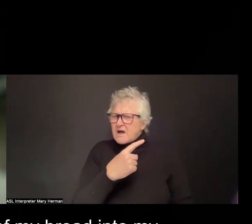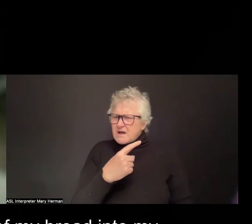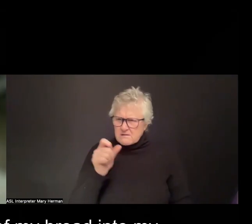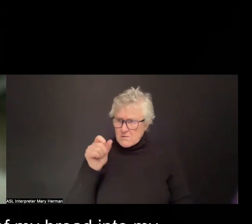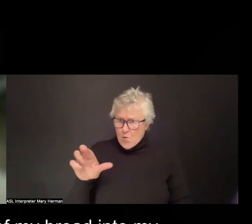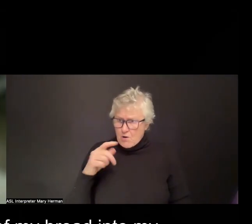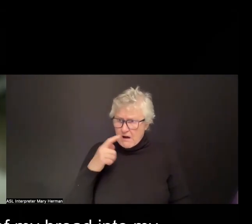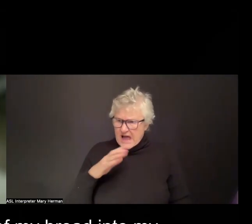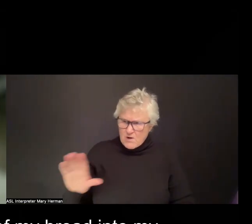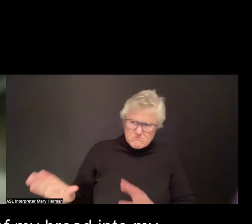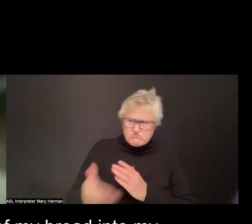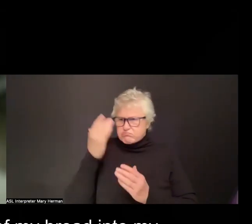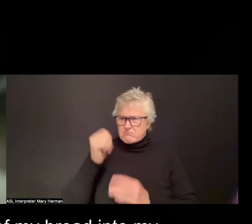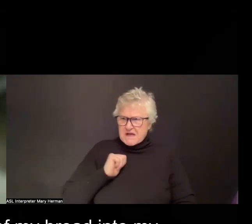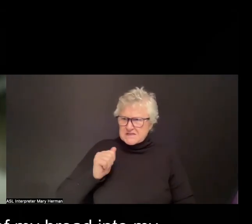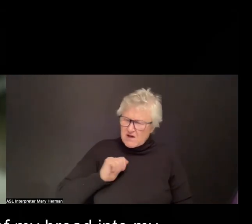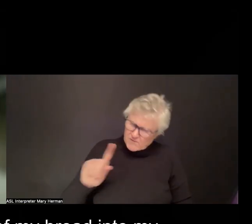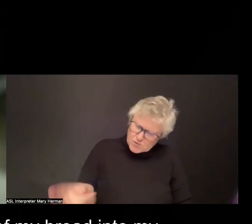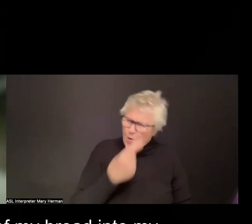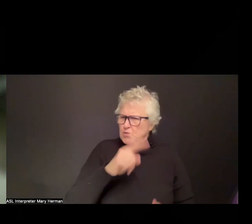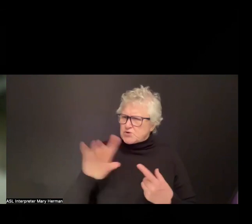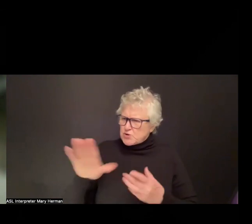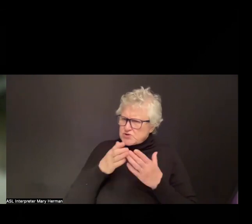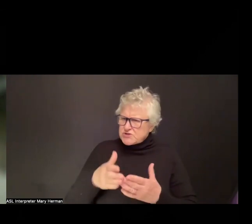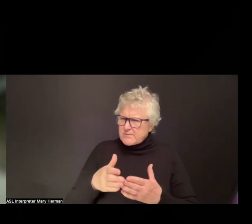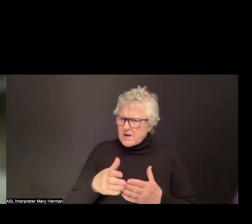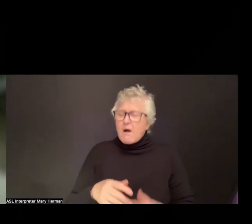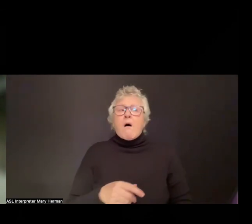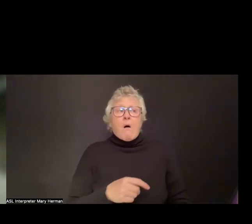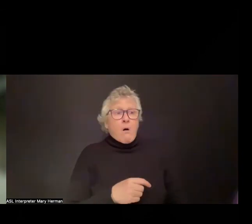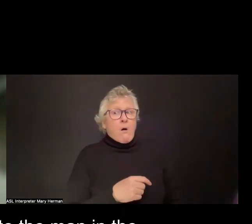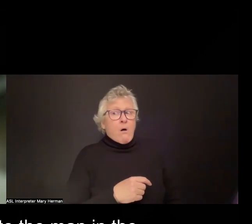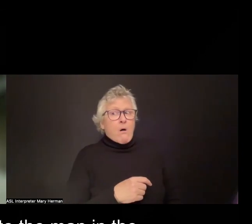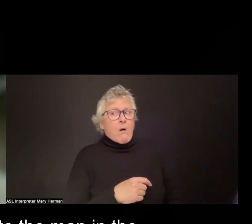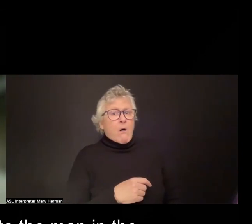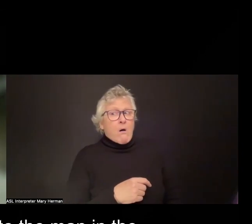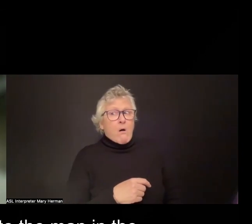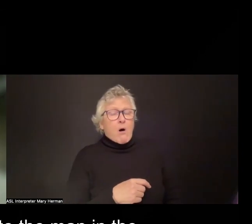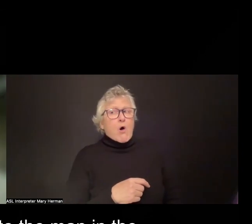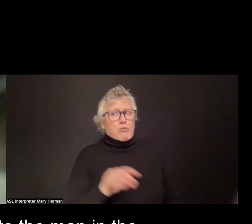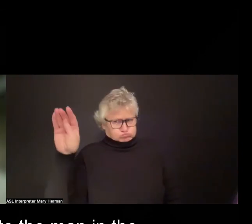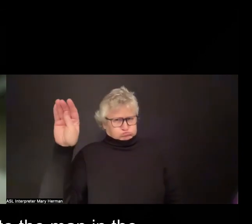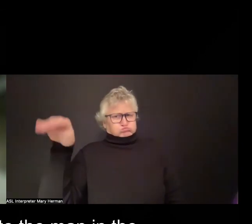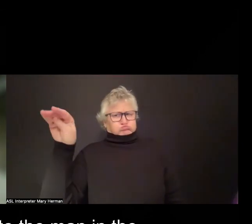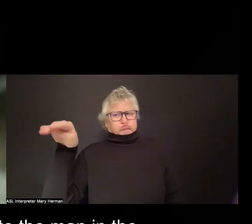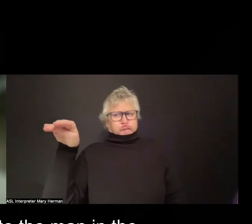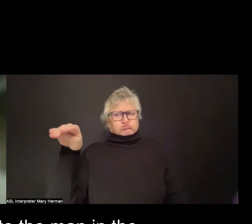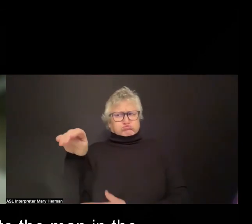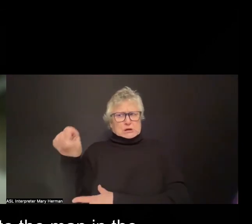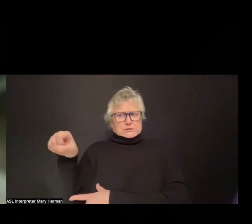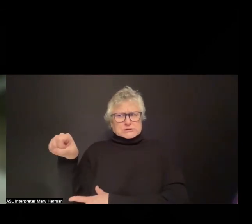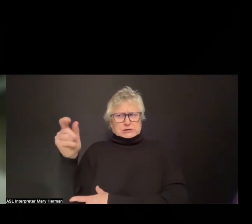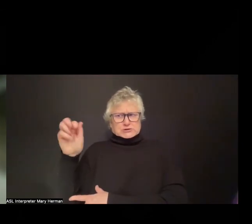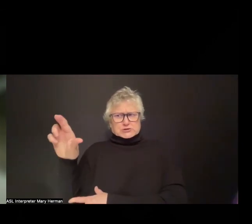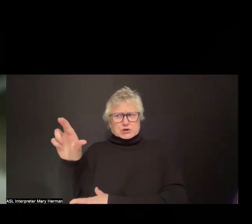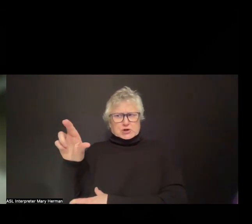I stuffed the end of my bread into my shirt, confused, but touched my knuckle to my forehead, playing along. "Yes, sir," I said to the man in the apron, crumbs tumbling out of my